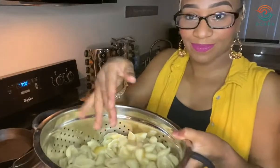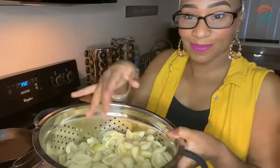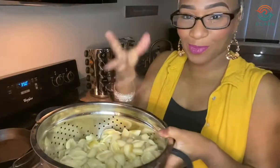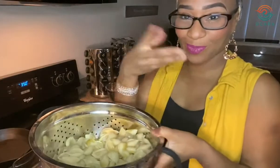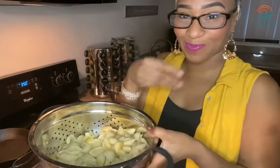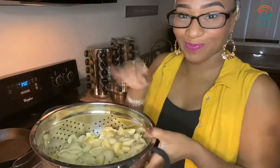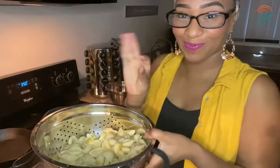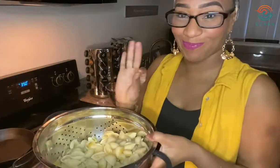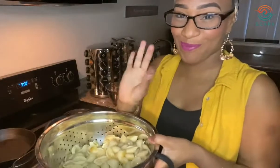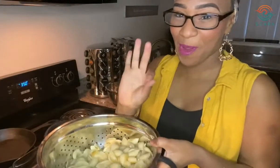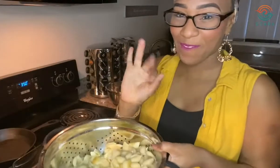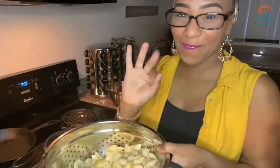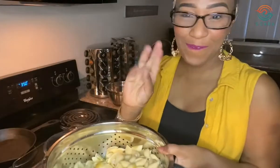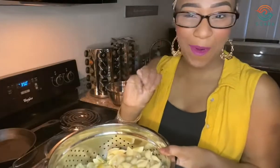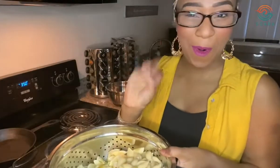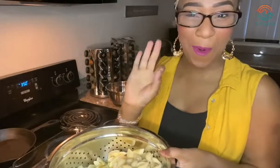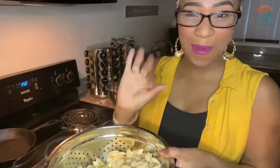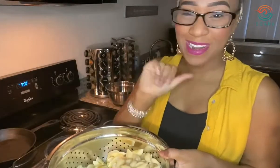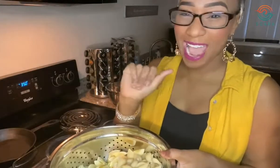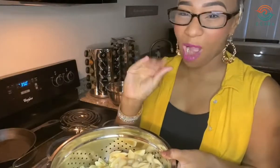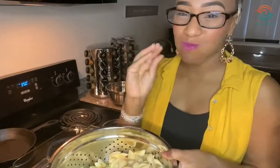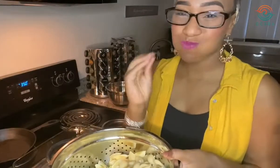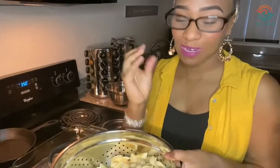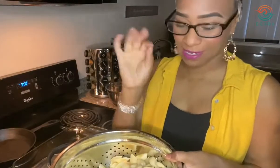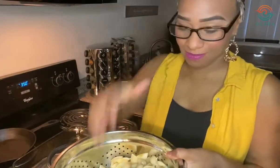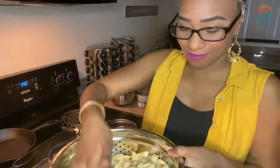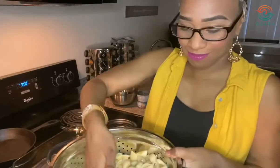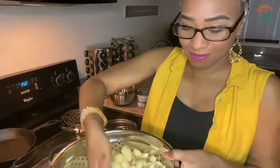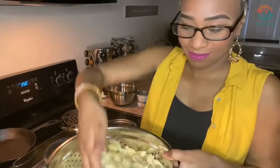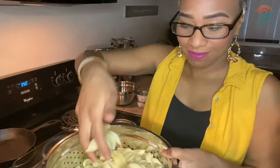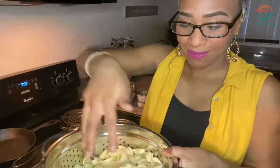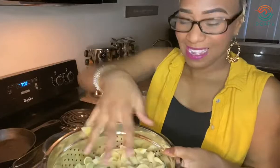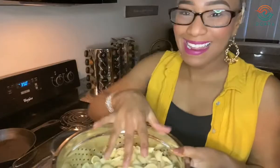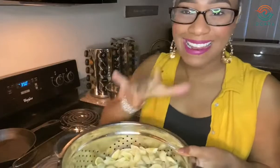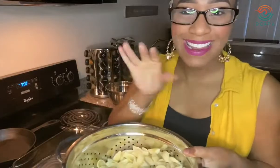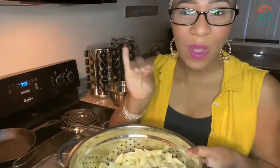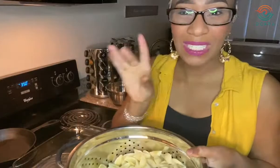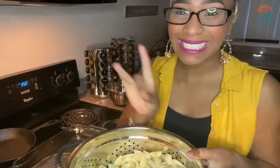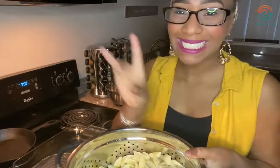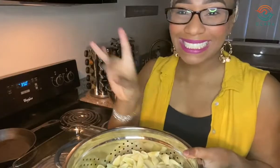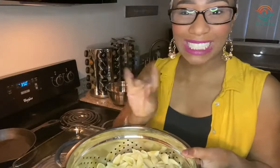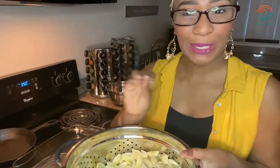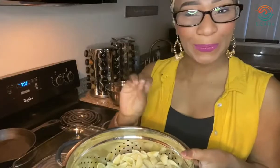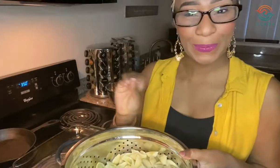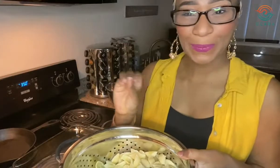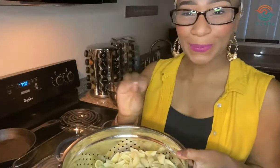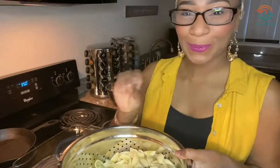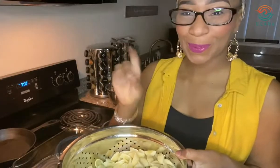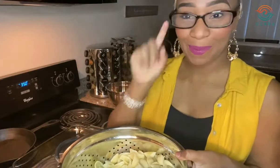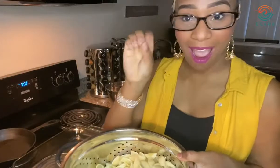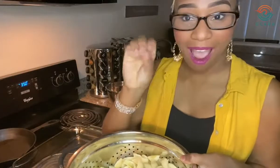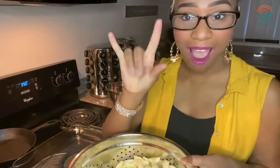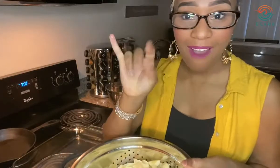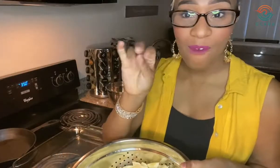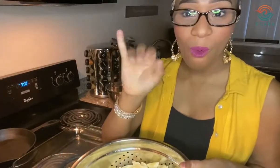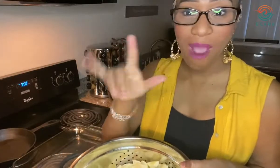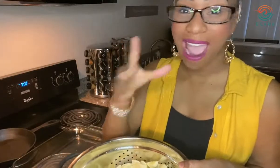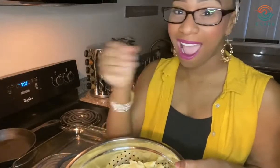You can see how it's not sticky. It's perfect form, not too soft. It's not sticking together. It came